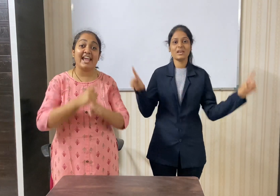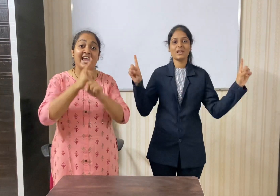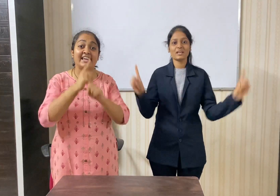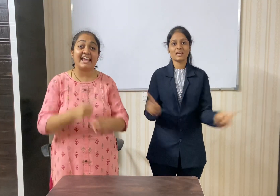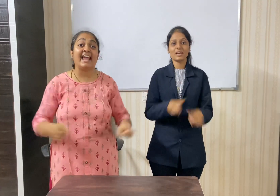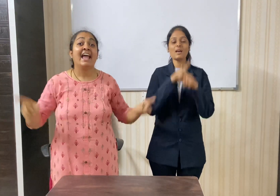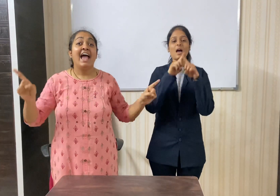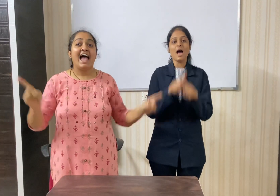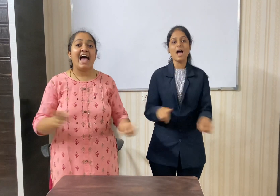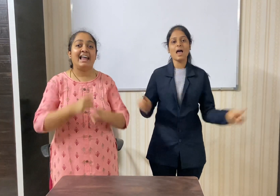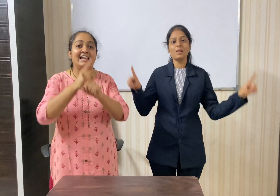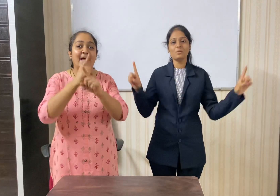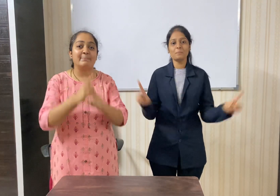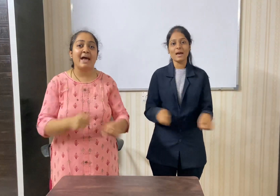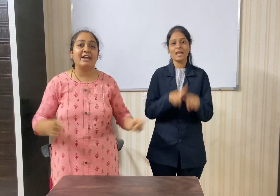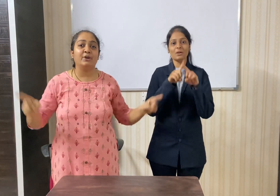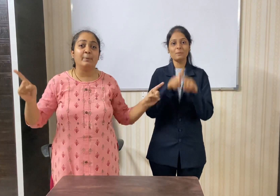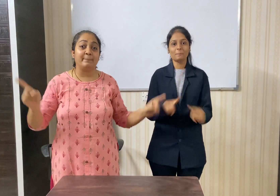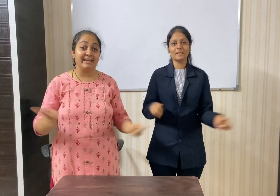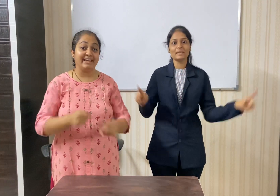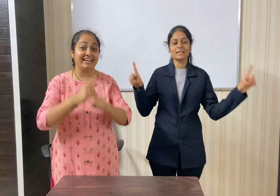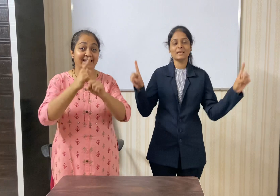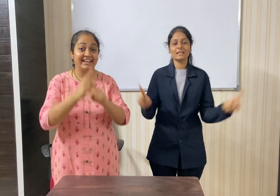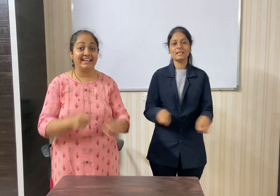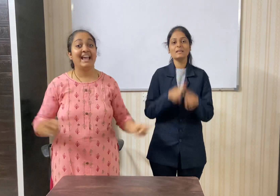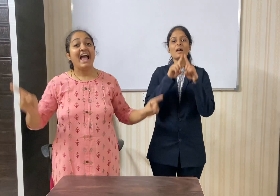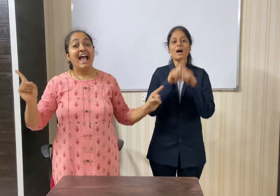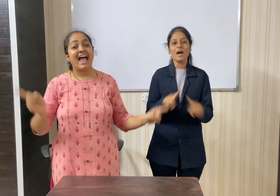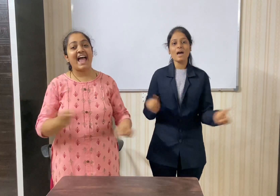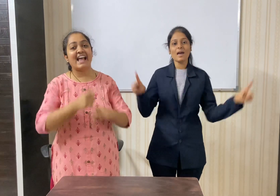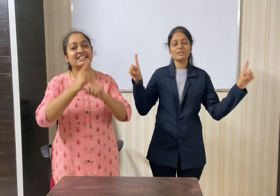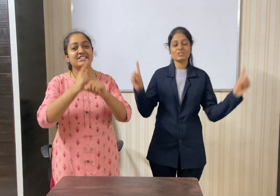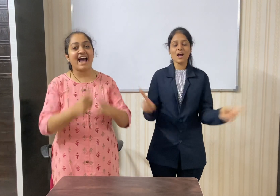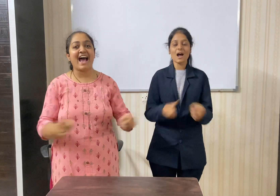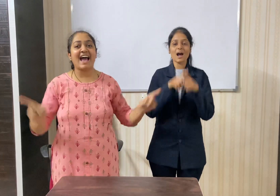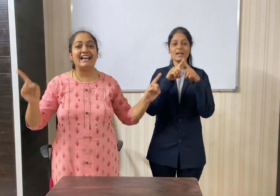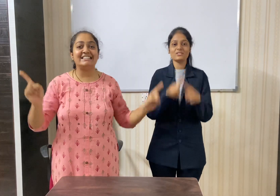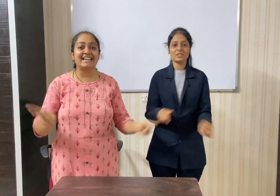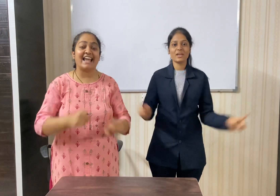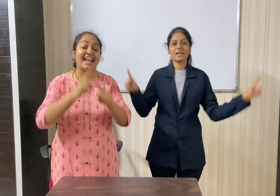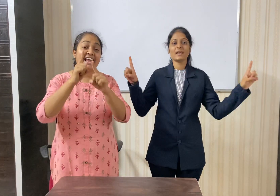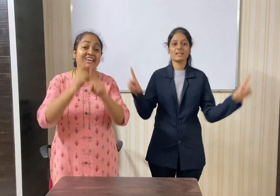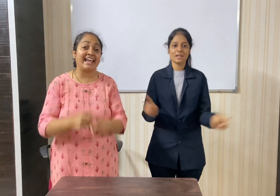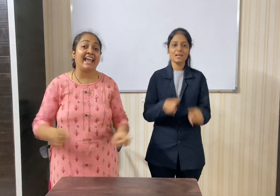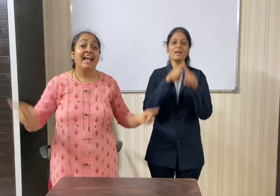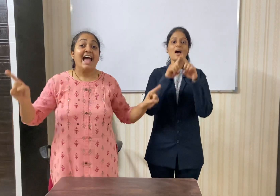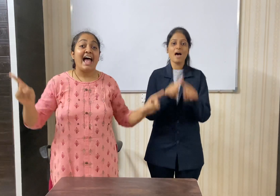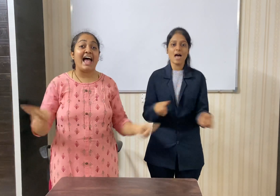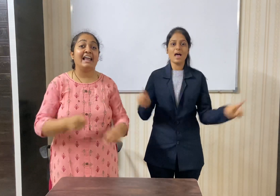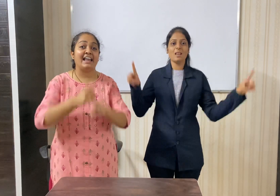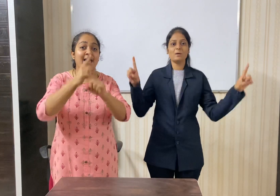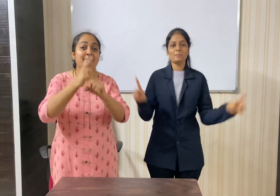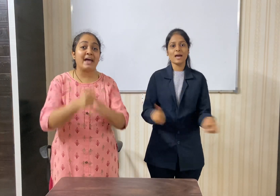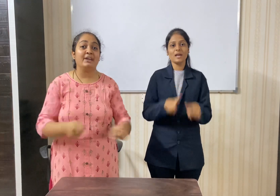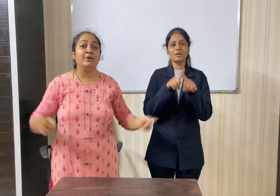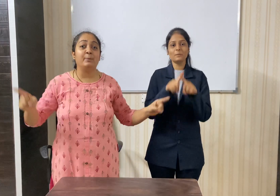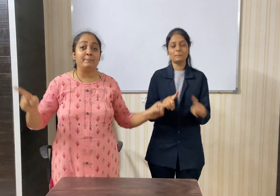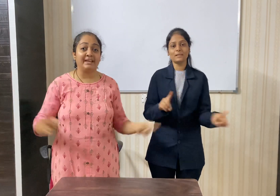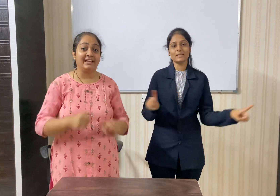K L M N O P H I J K L M N O P